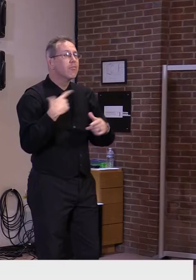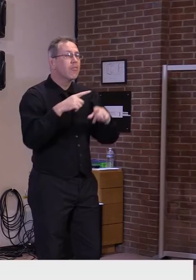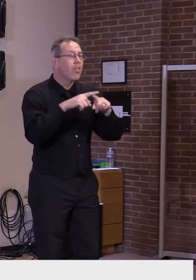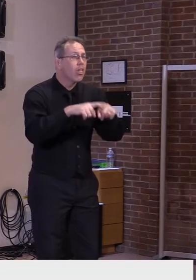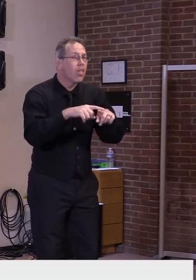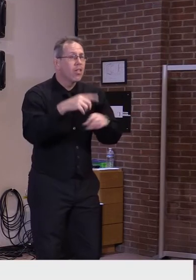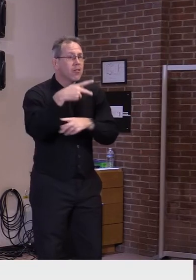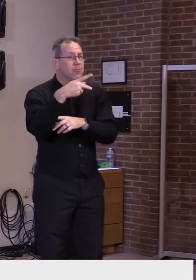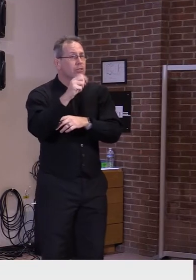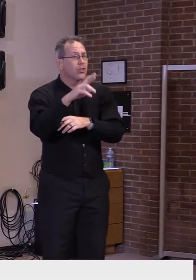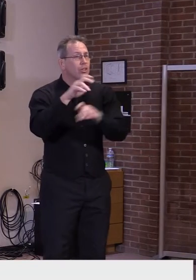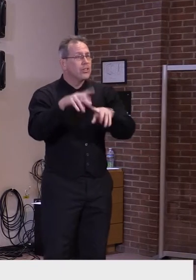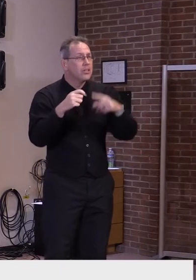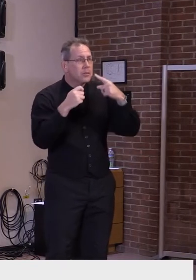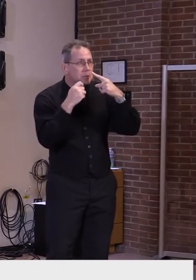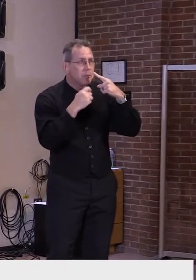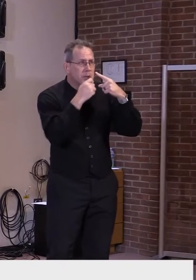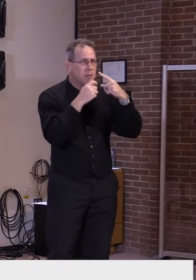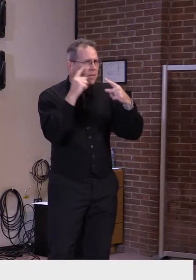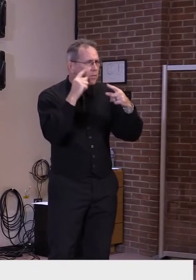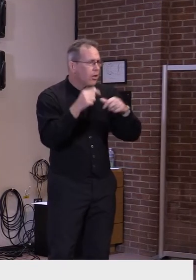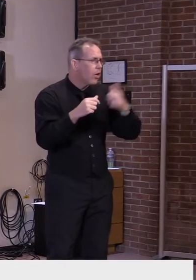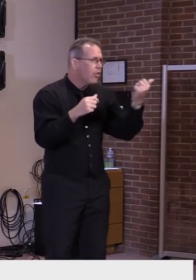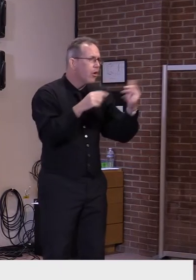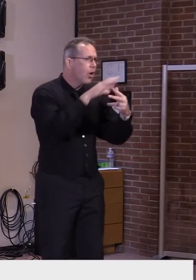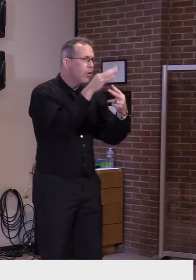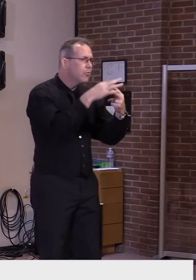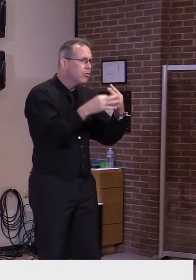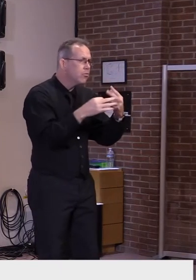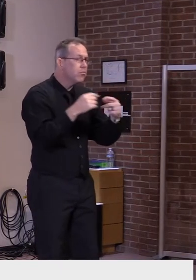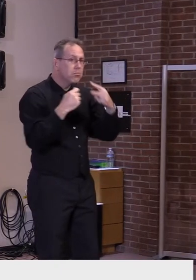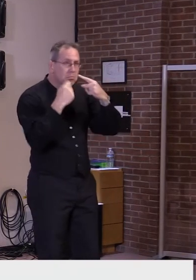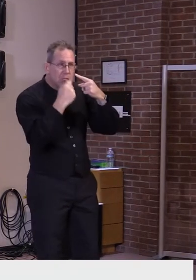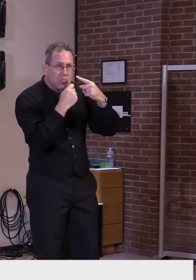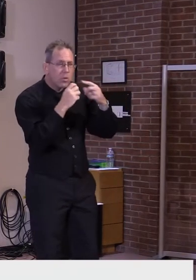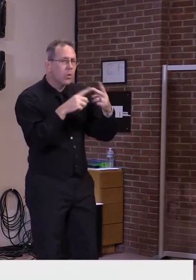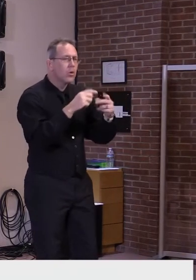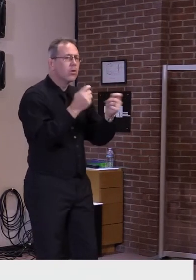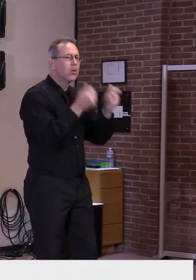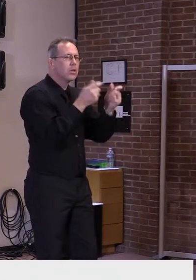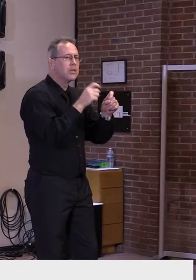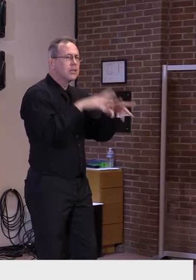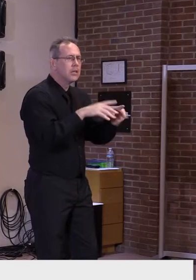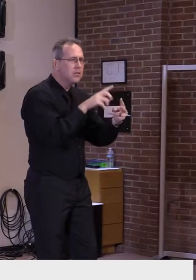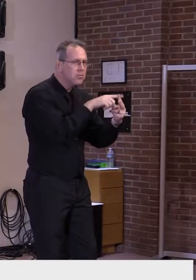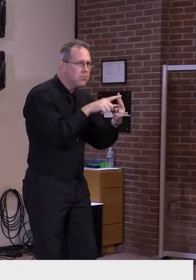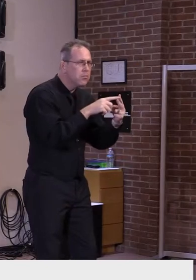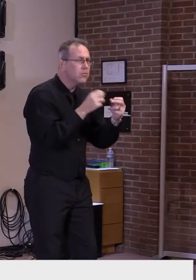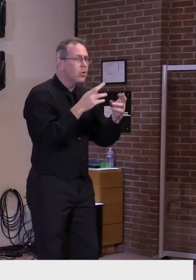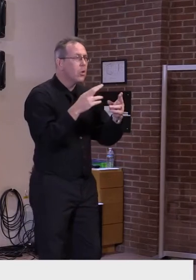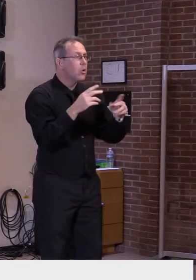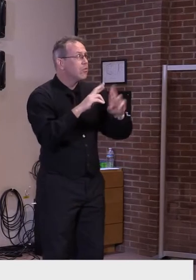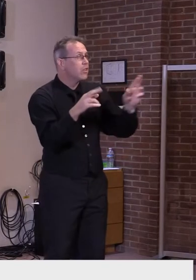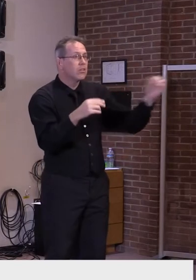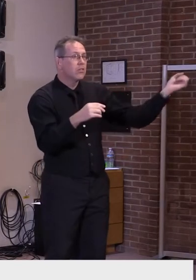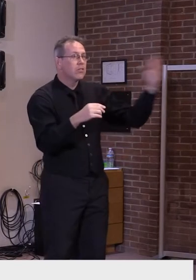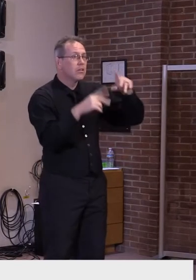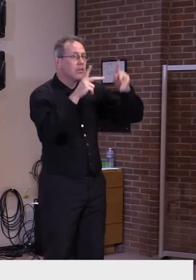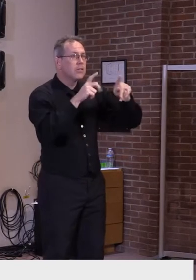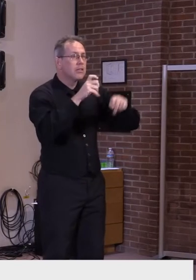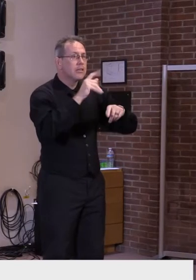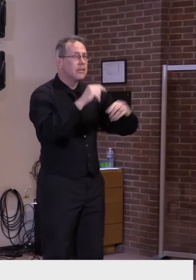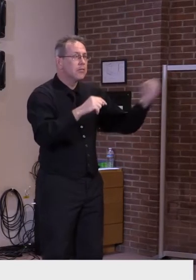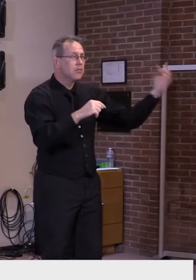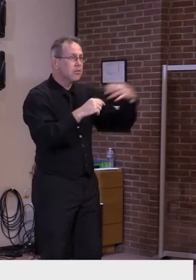And depending on supply chain, that will be, you'll be seeing that in the very near future. I think this